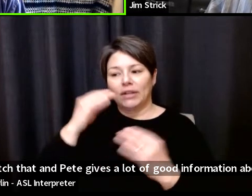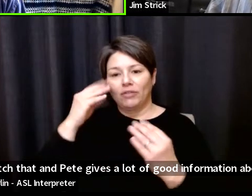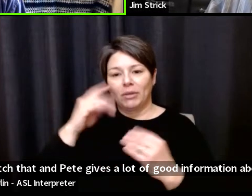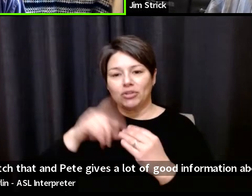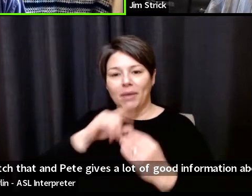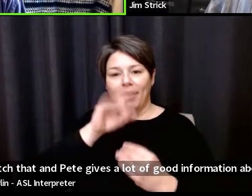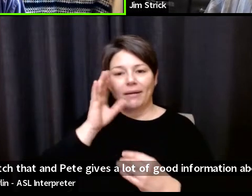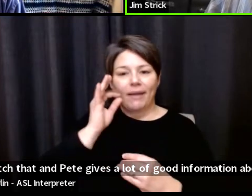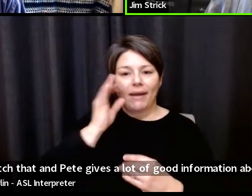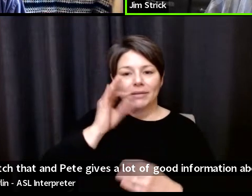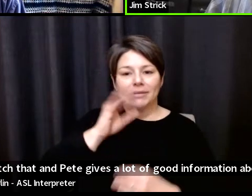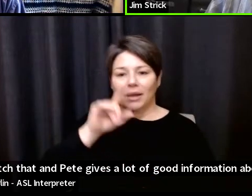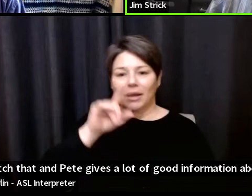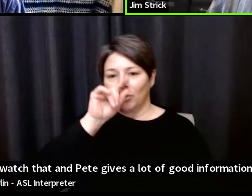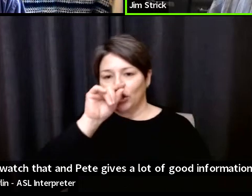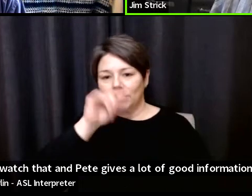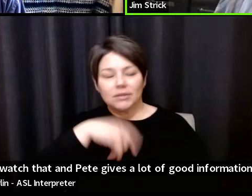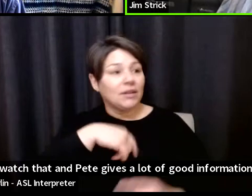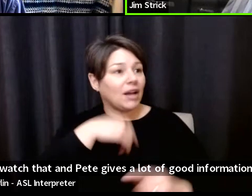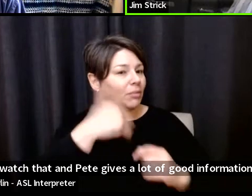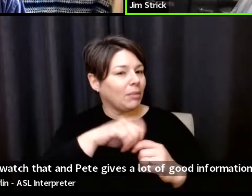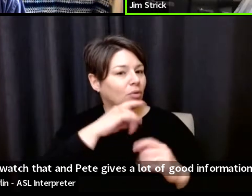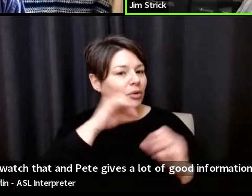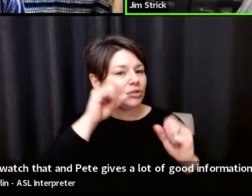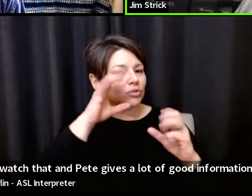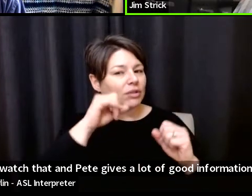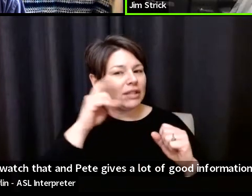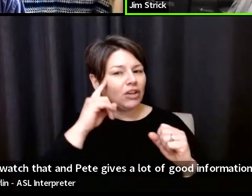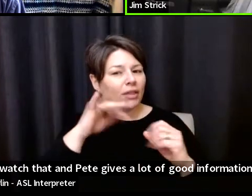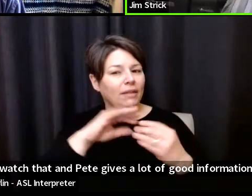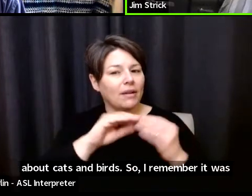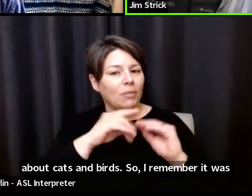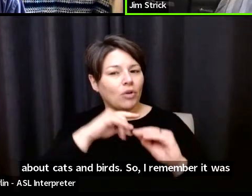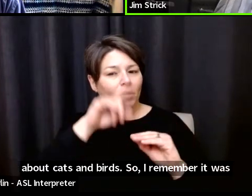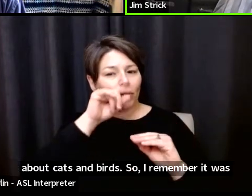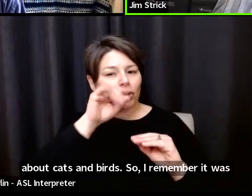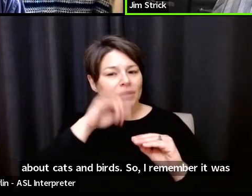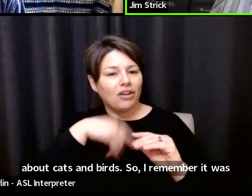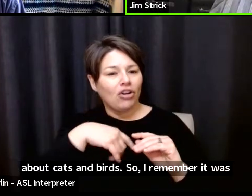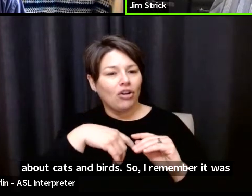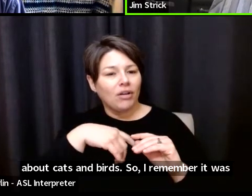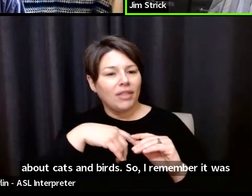birds. So I remember it was extraordinary hearing the numbers of birds that are eaten.